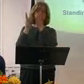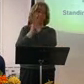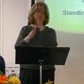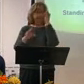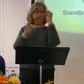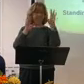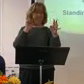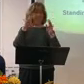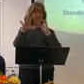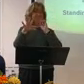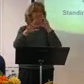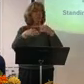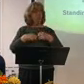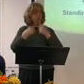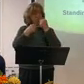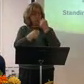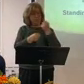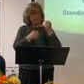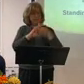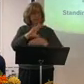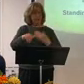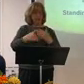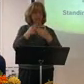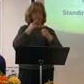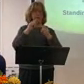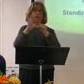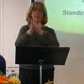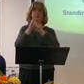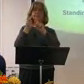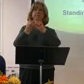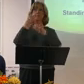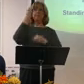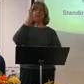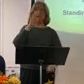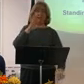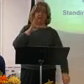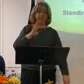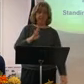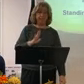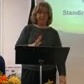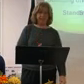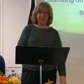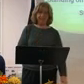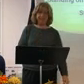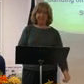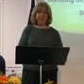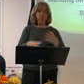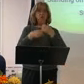Oh,